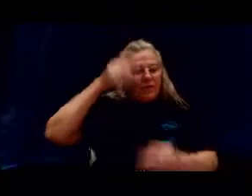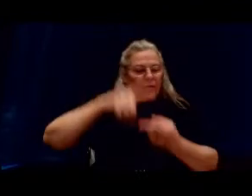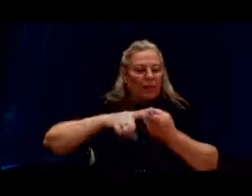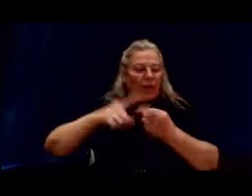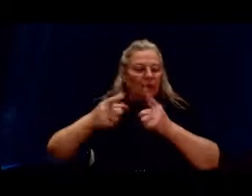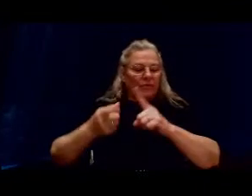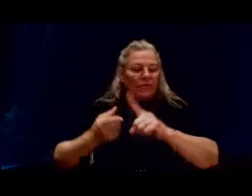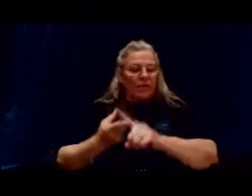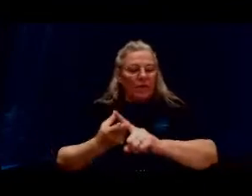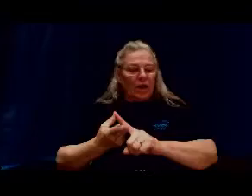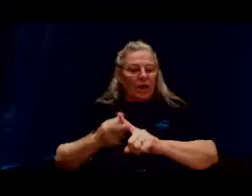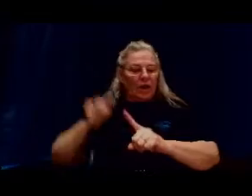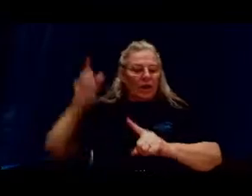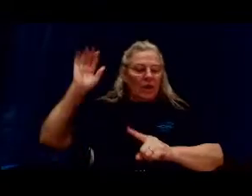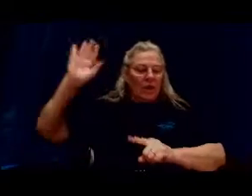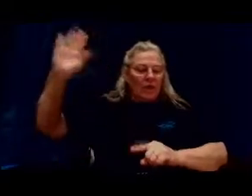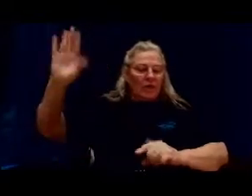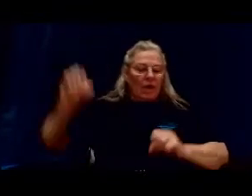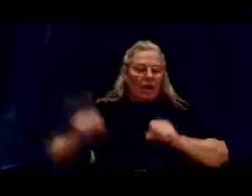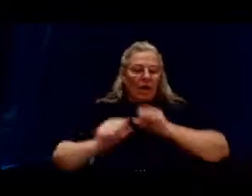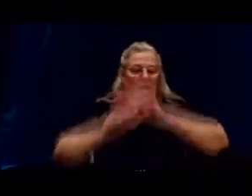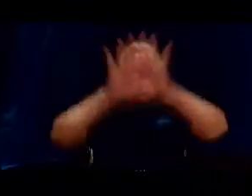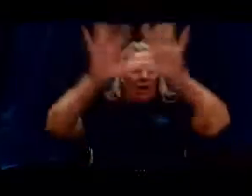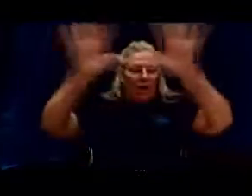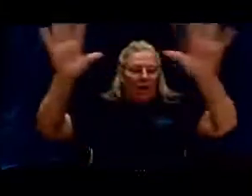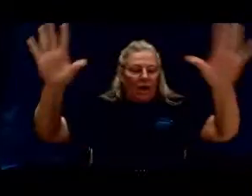Father and friend, thy